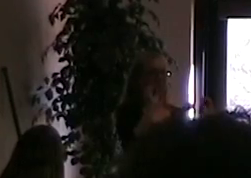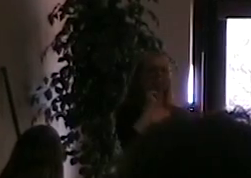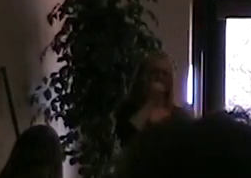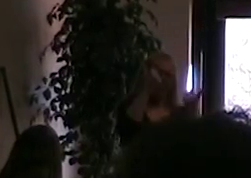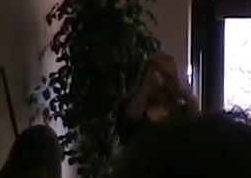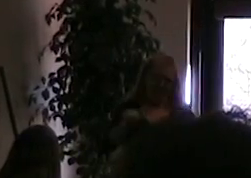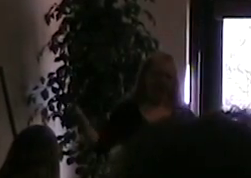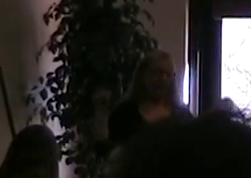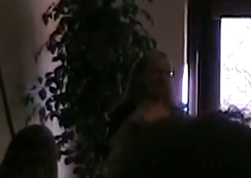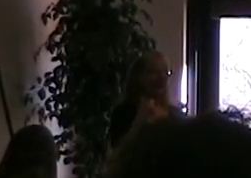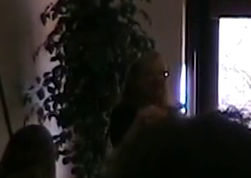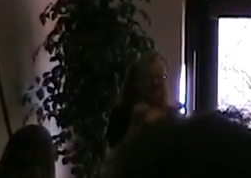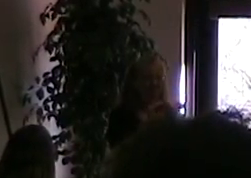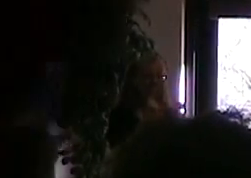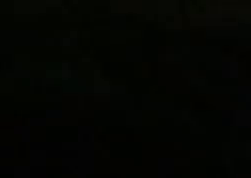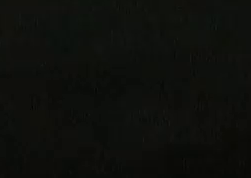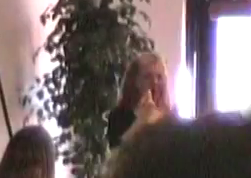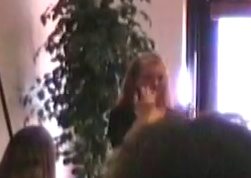Come on, don't be shy.